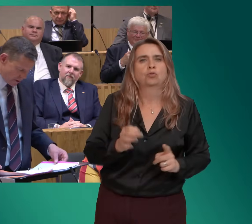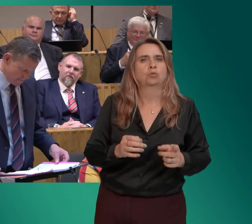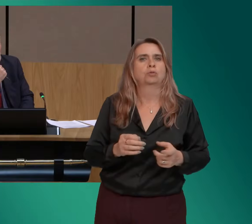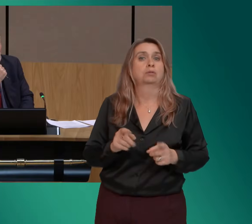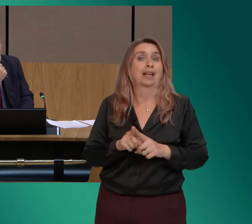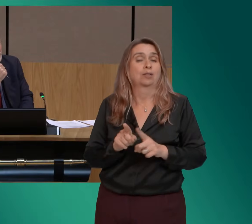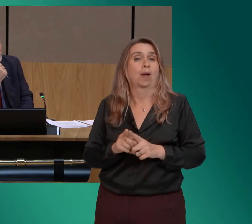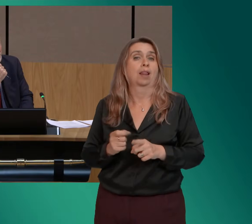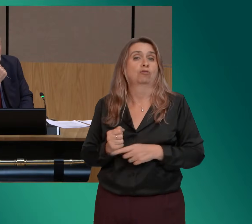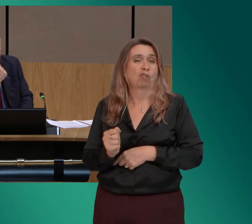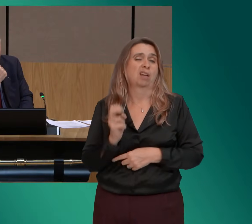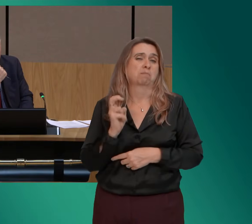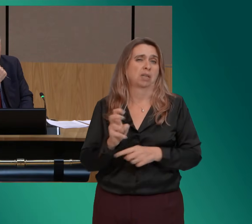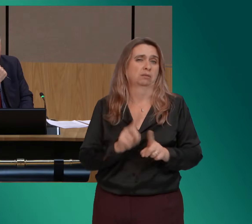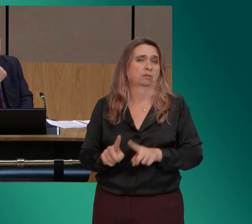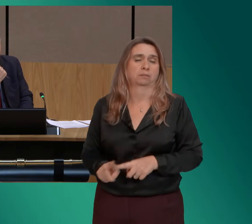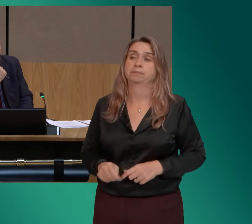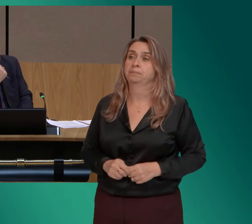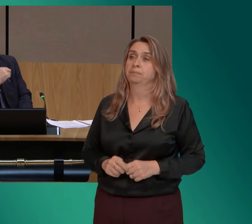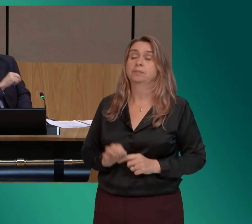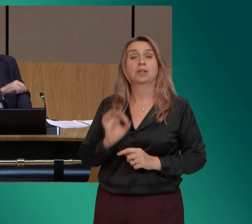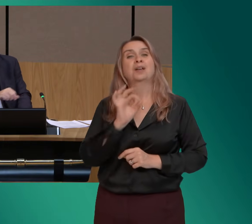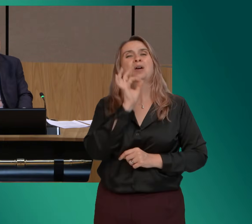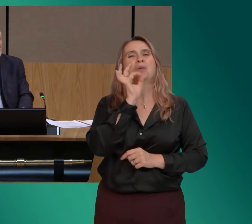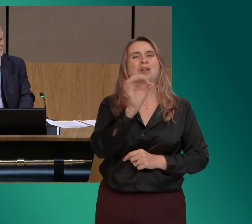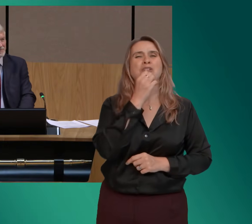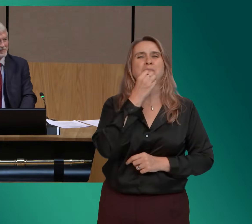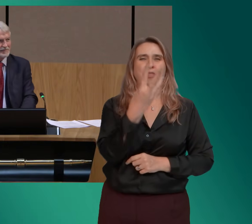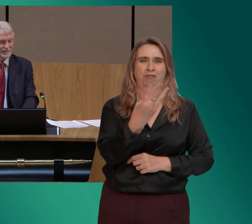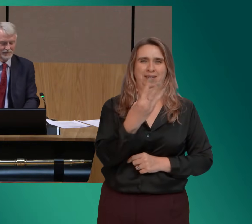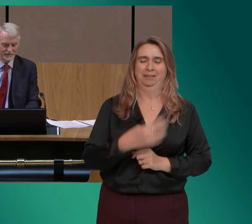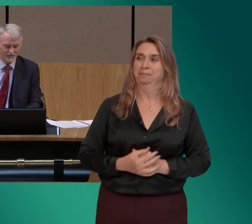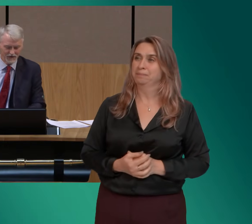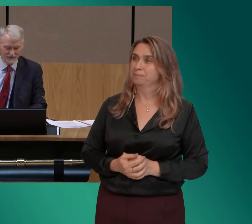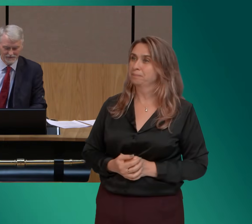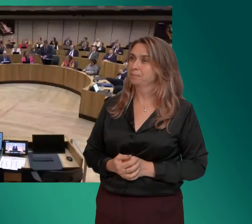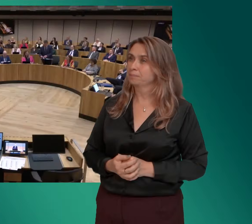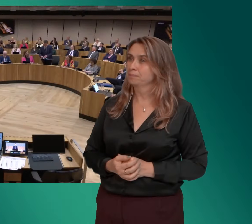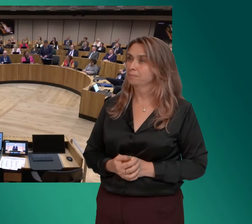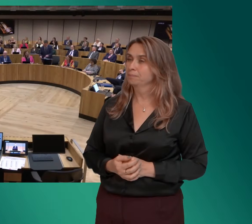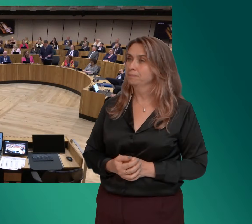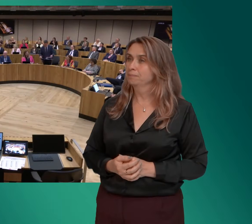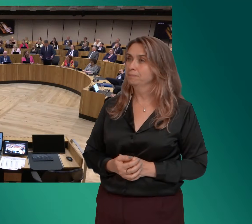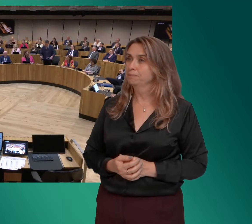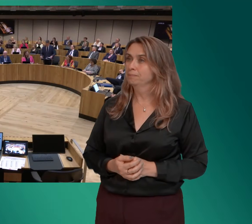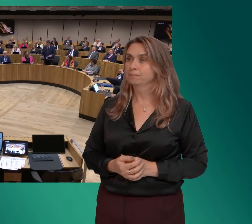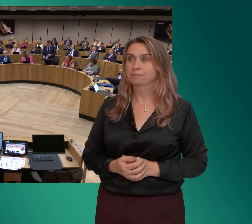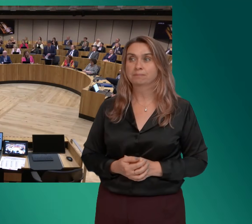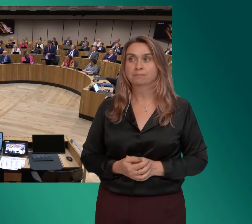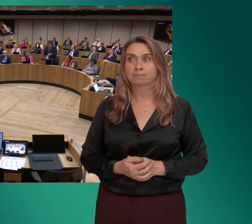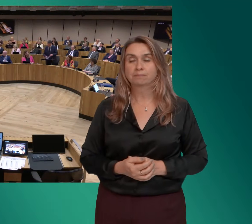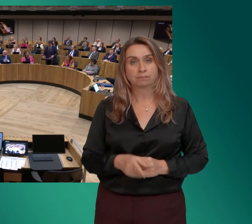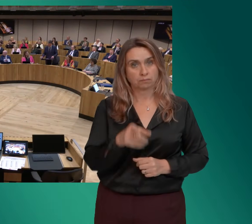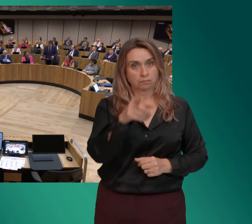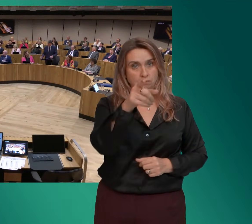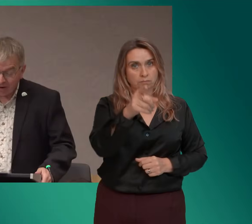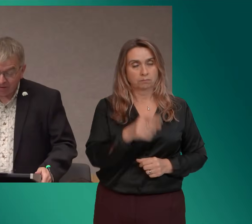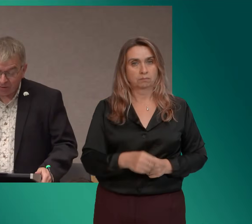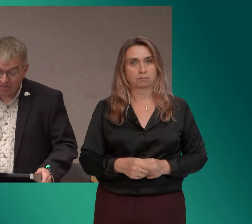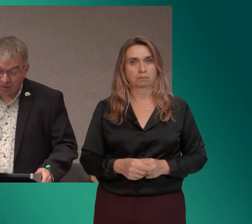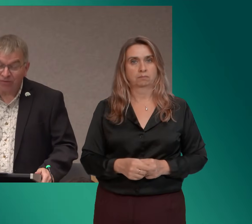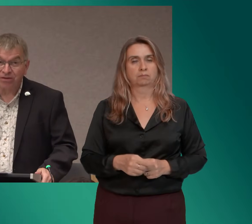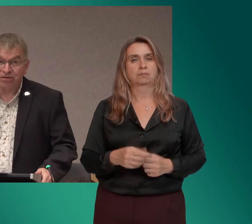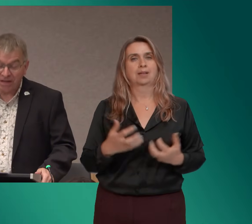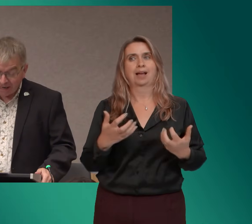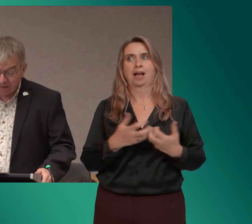transport and so on. Question 3, Paul Rock. Question 3, Paul Rock. Diolch, Llywyd. How will the First Minister ensure that progress